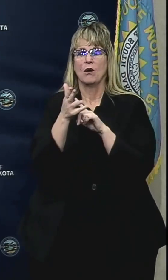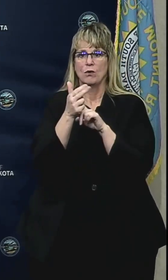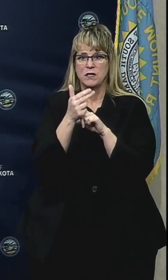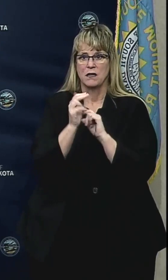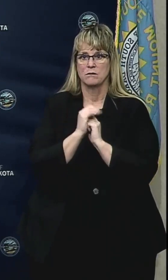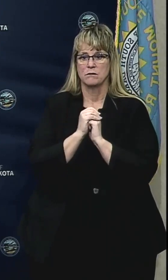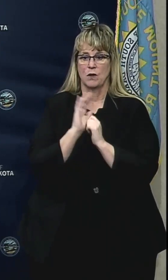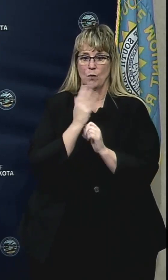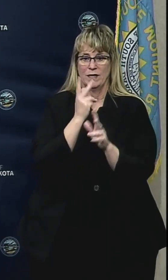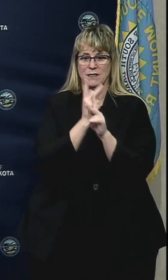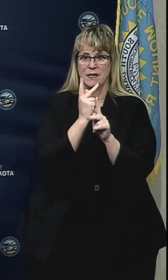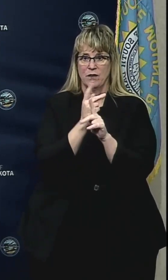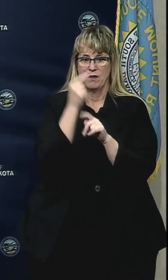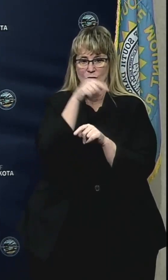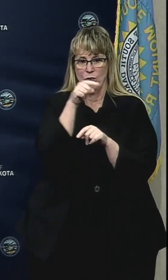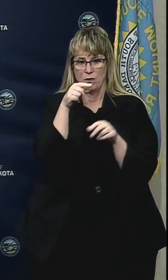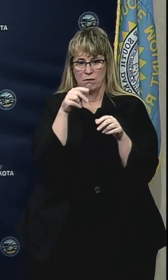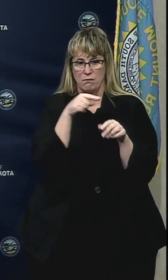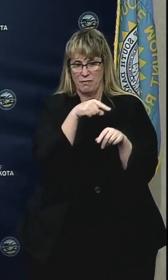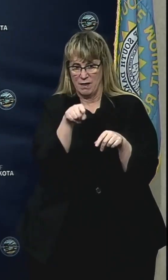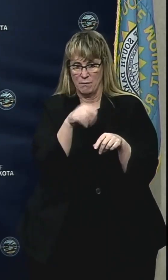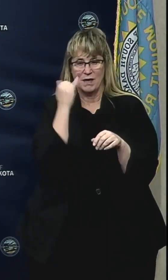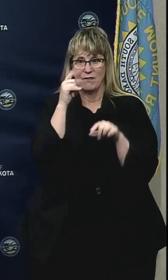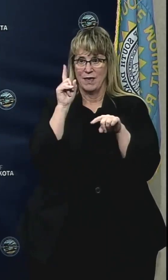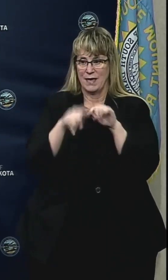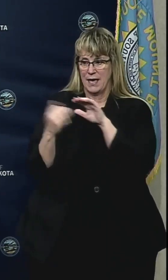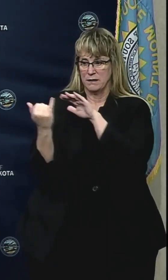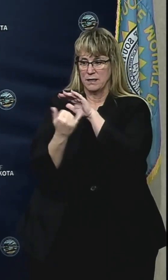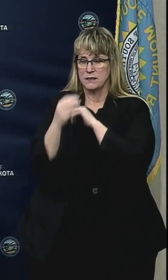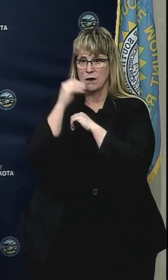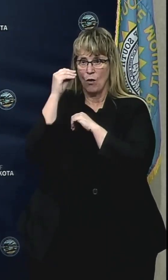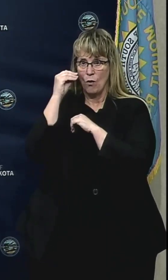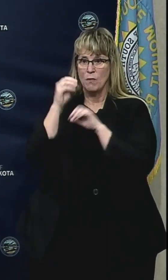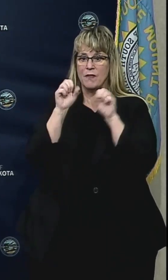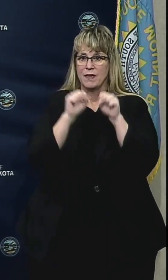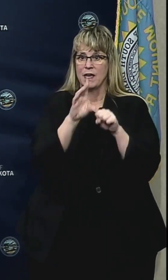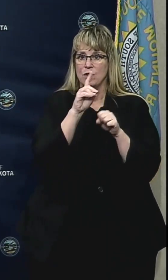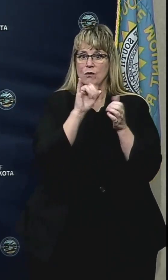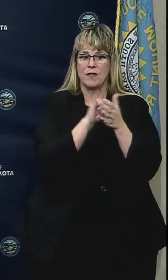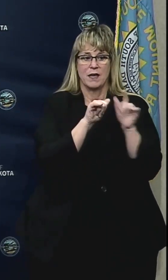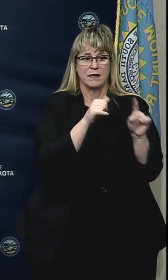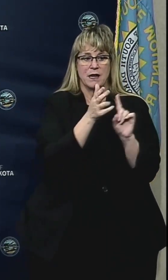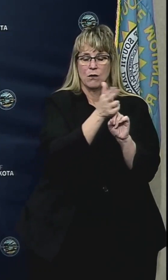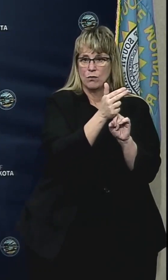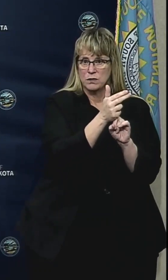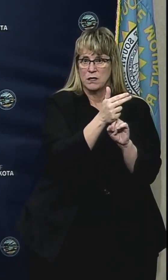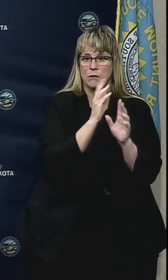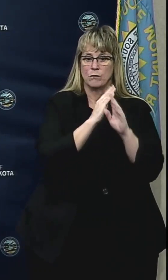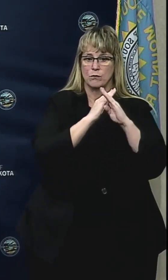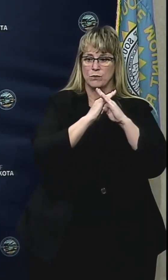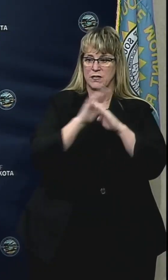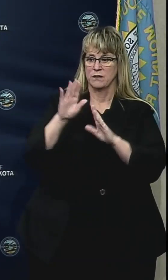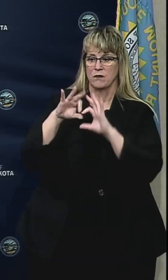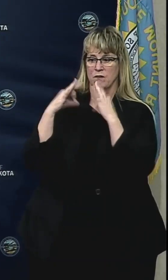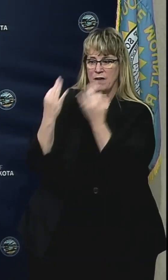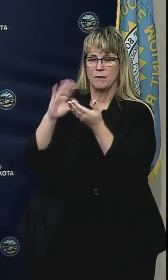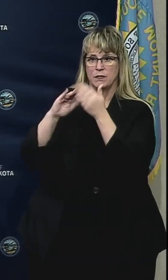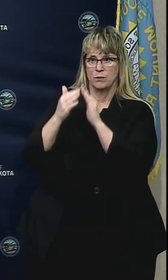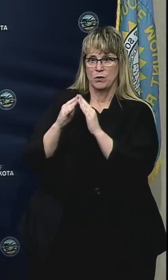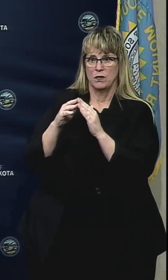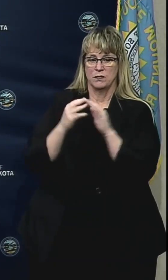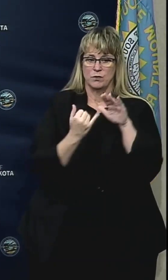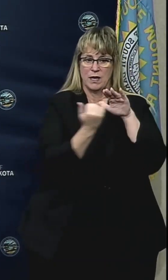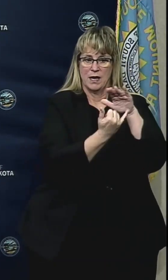care of that for them. We make sure that if they can't isolate at home, that they can do that in a hotel and protect their family and their community as